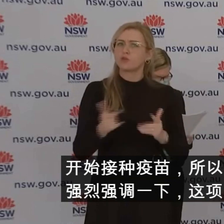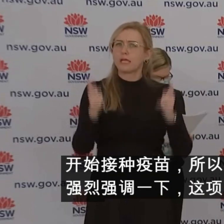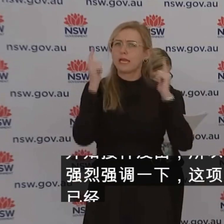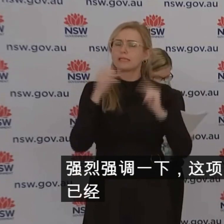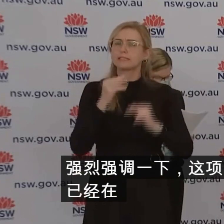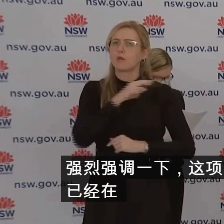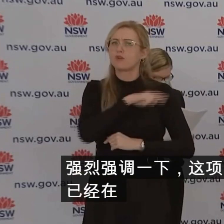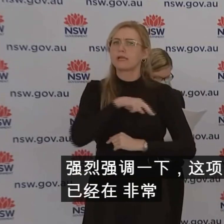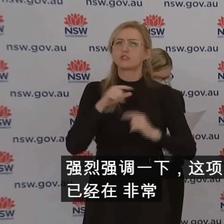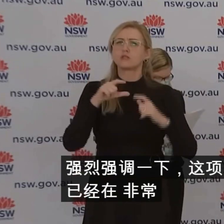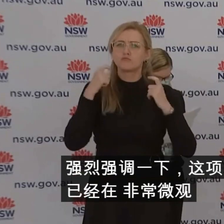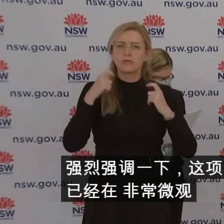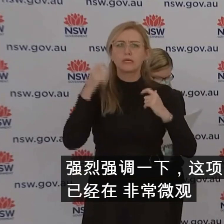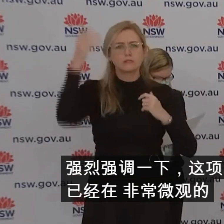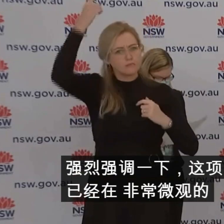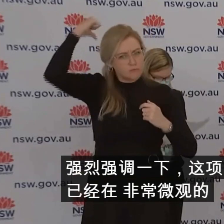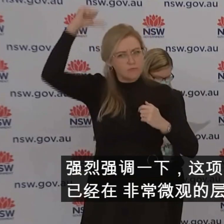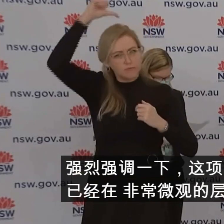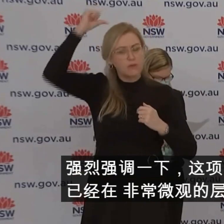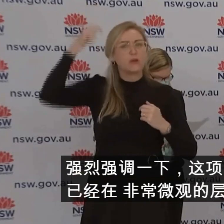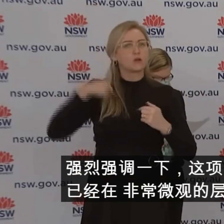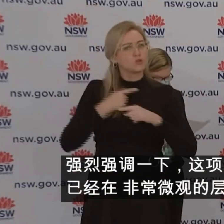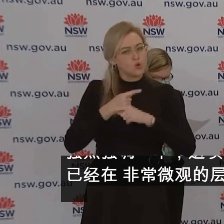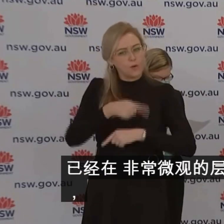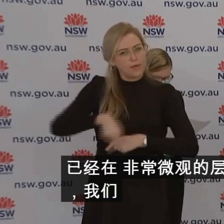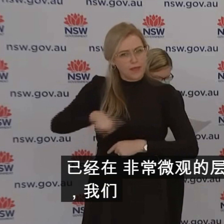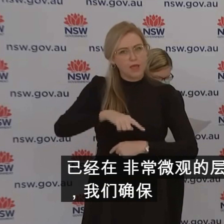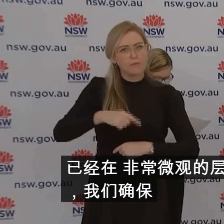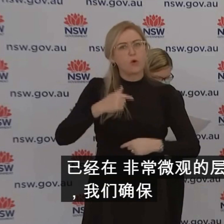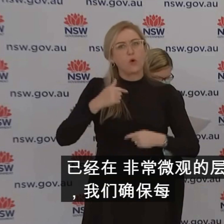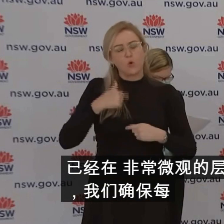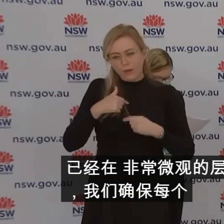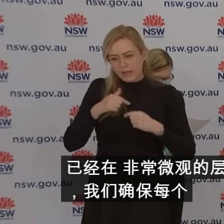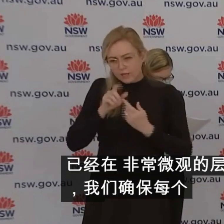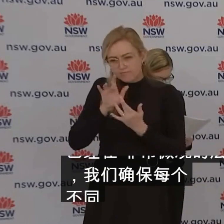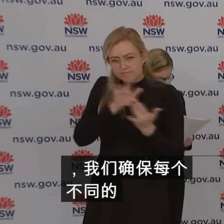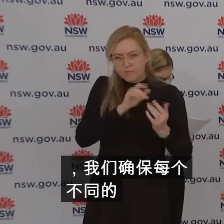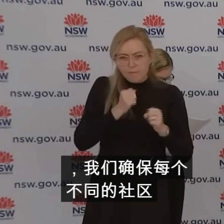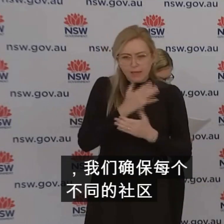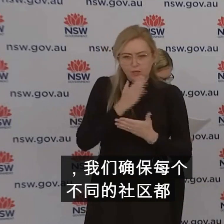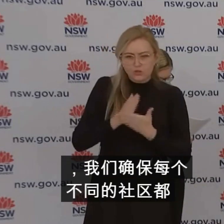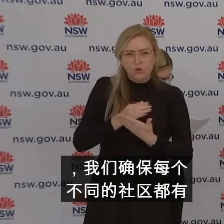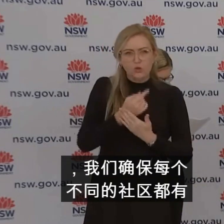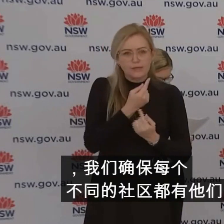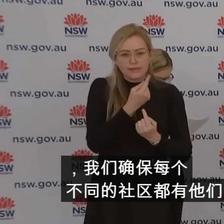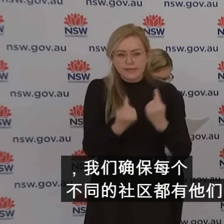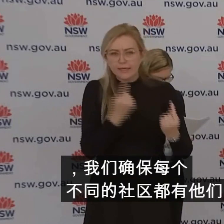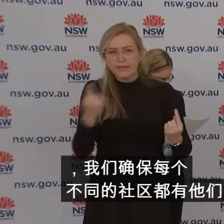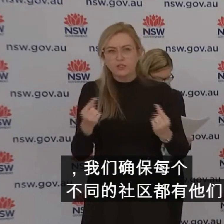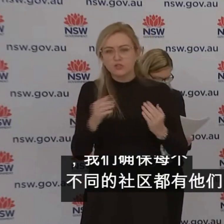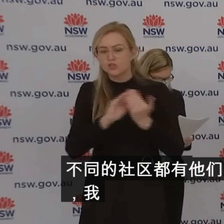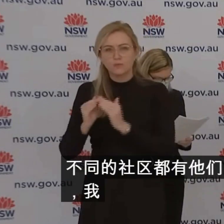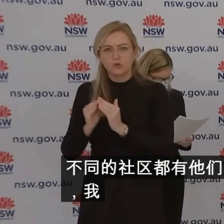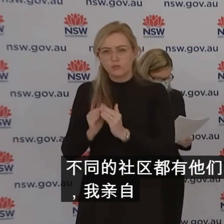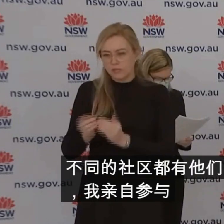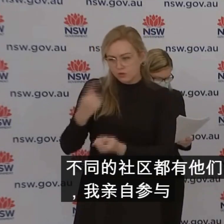that work is already being done at a very micro level, and we're making sure that every different community has had their